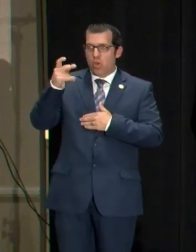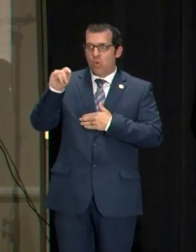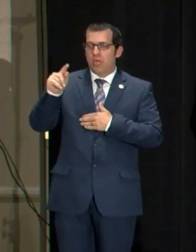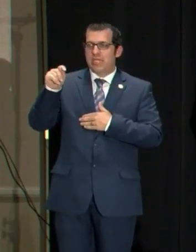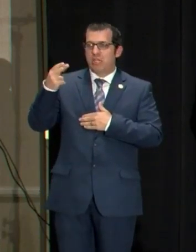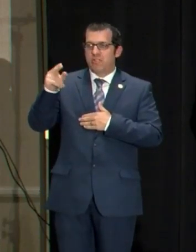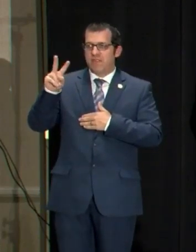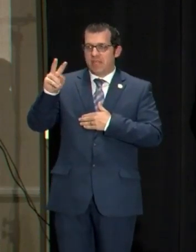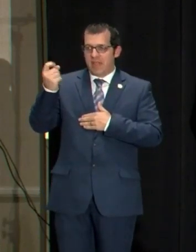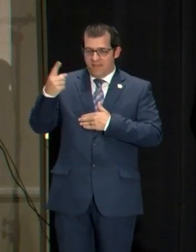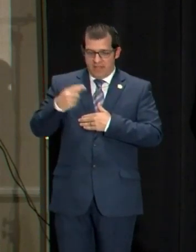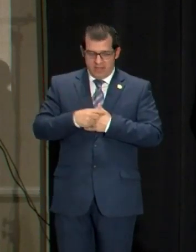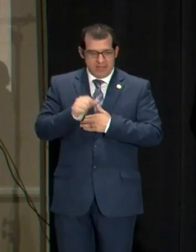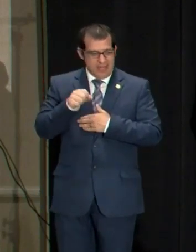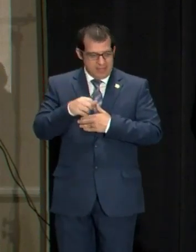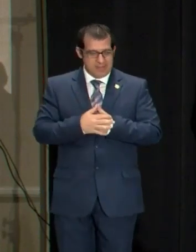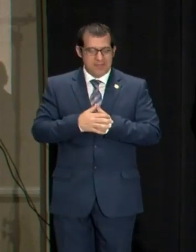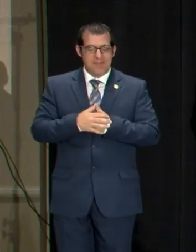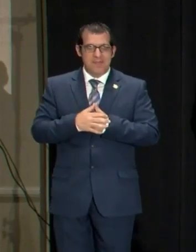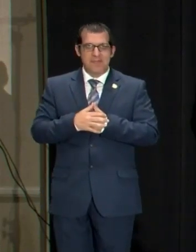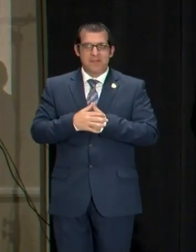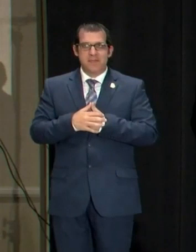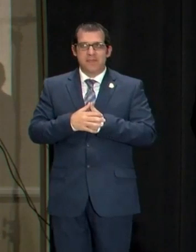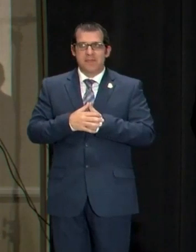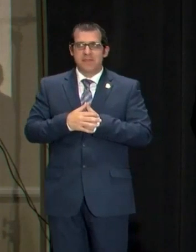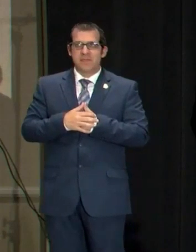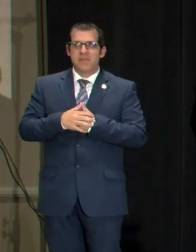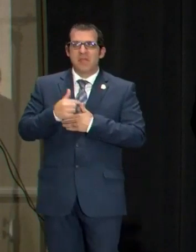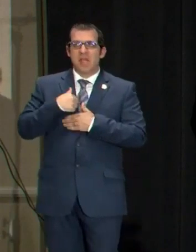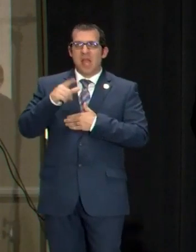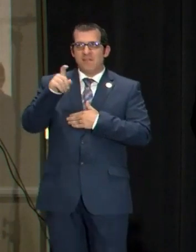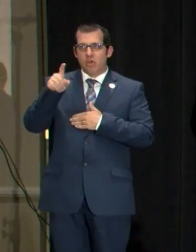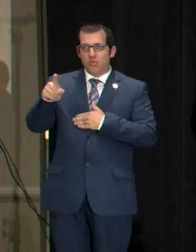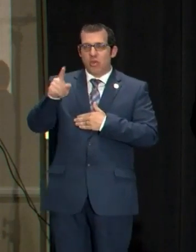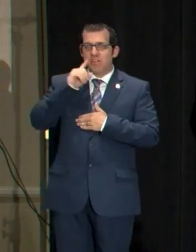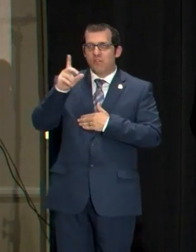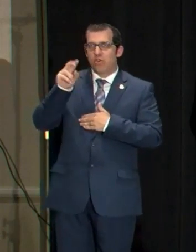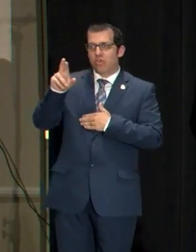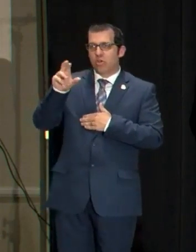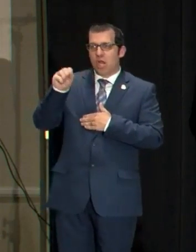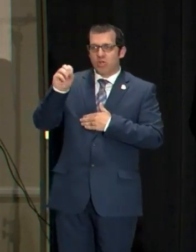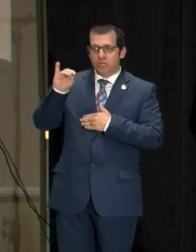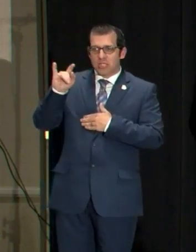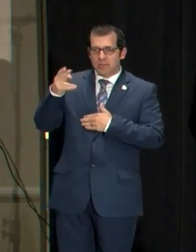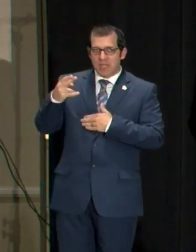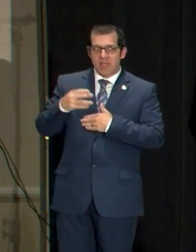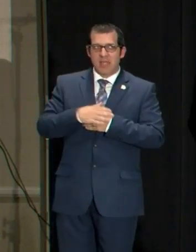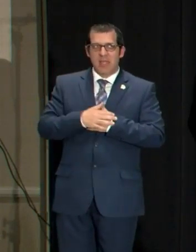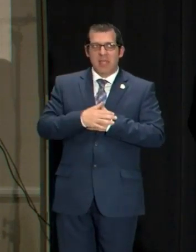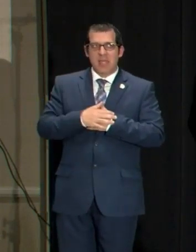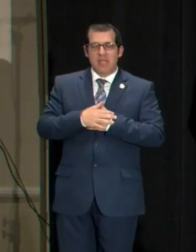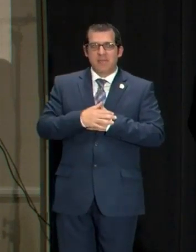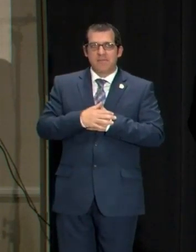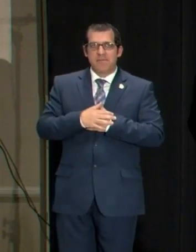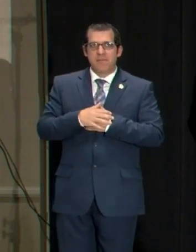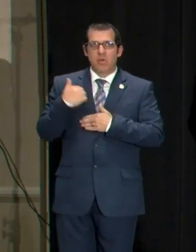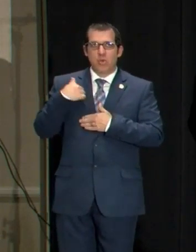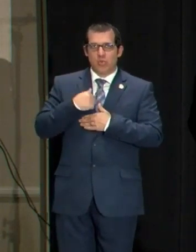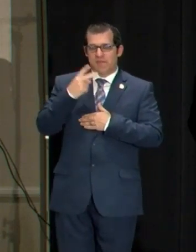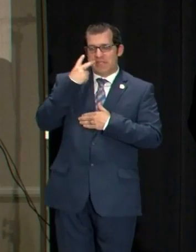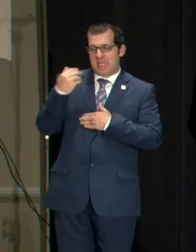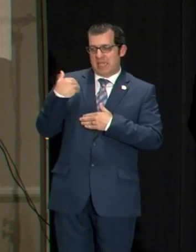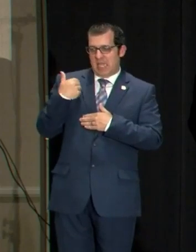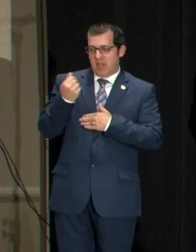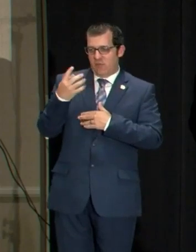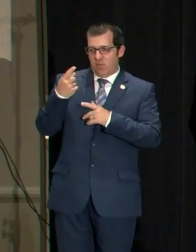11. Yes. I have a question actually for Dr. Smith. As we've seen the last